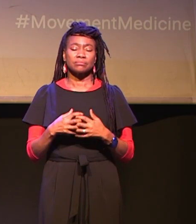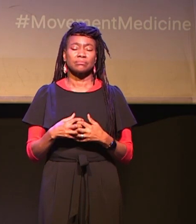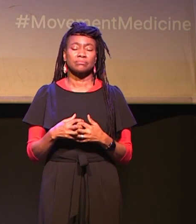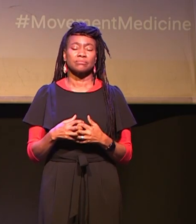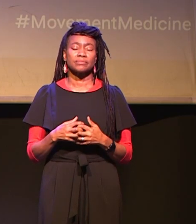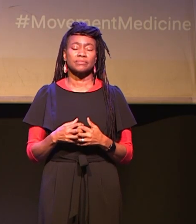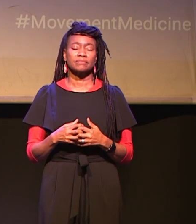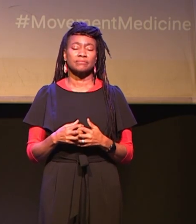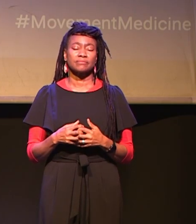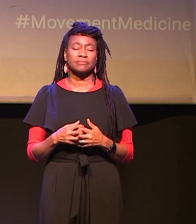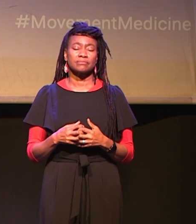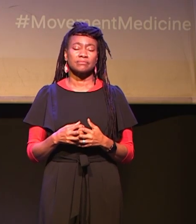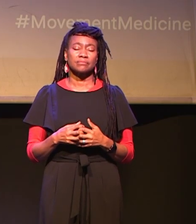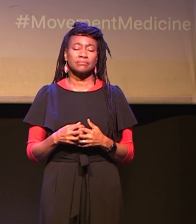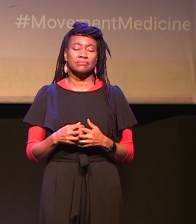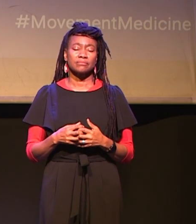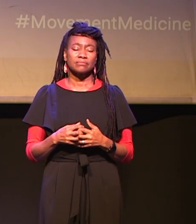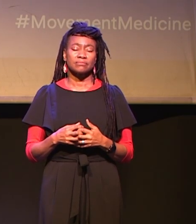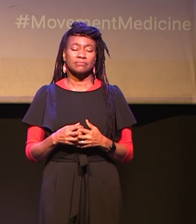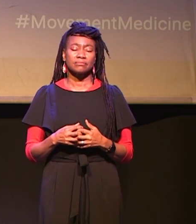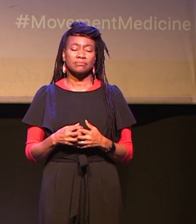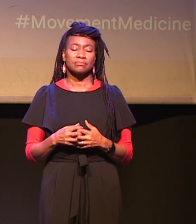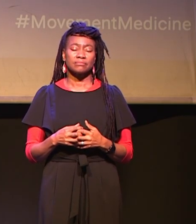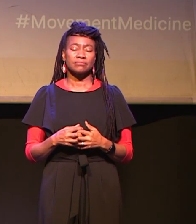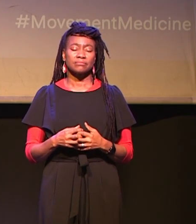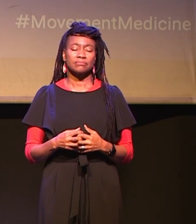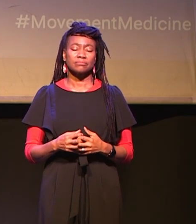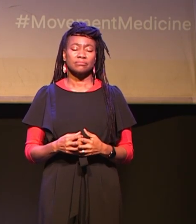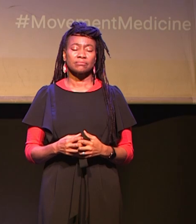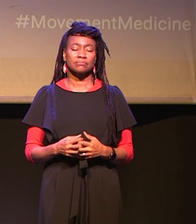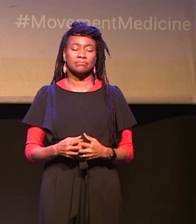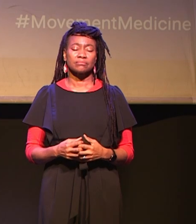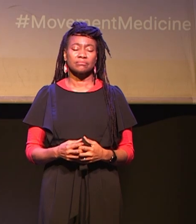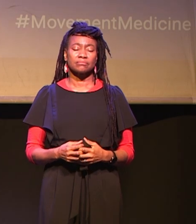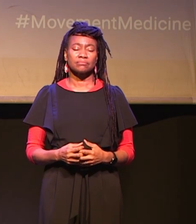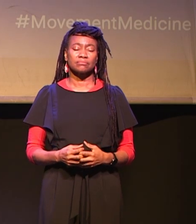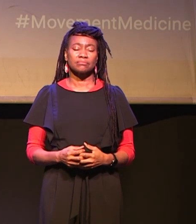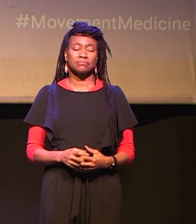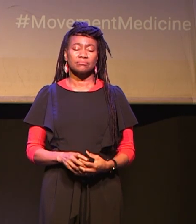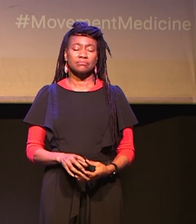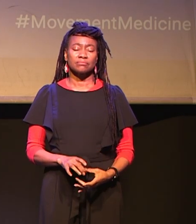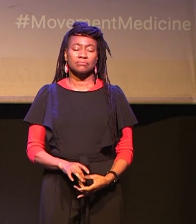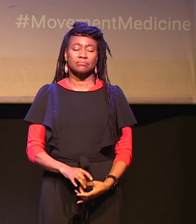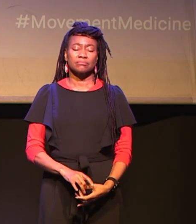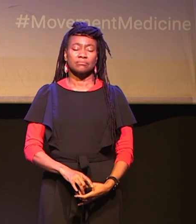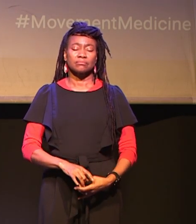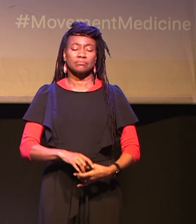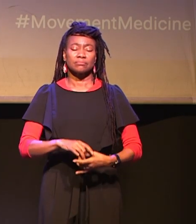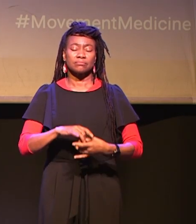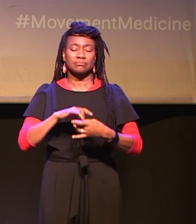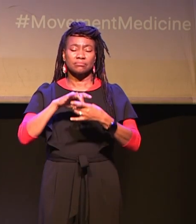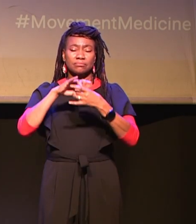And then centering here, so we've felt depth, length, width, connection. Let's feel